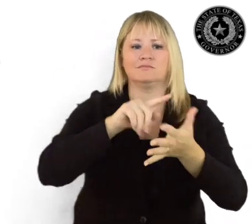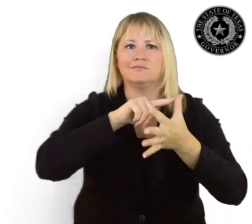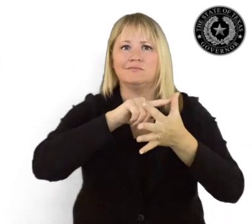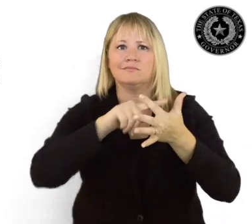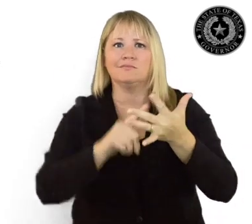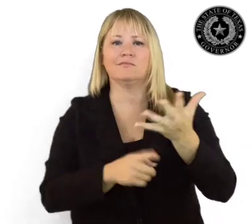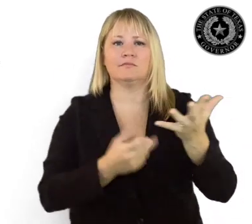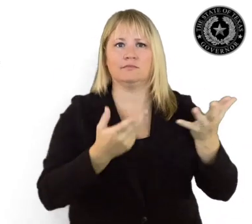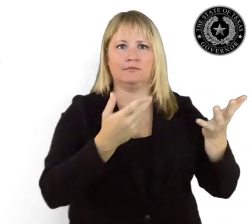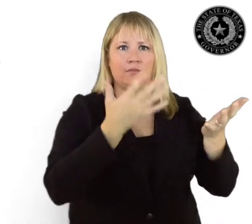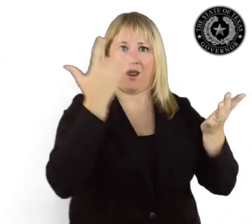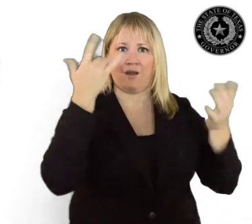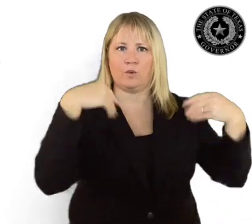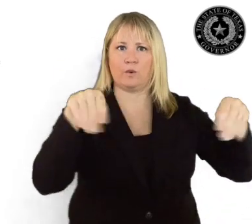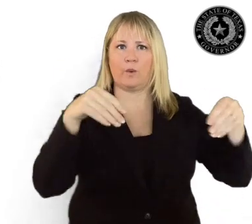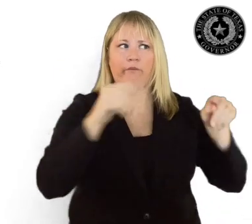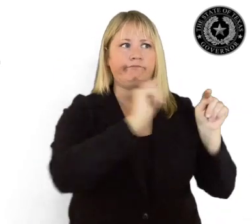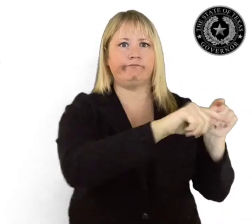circumstances, and